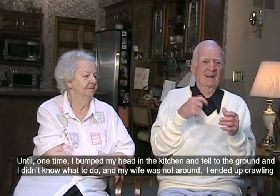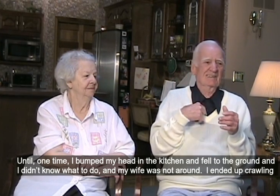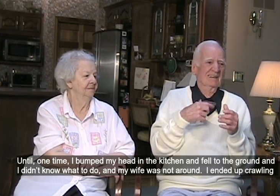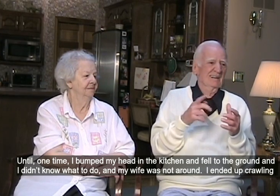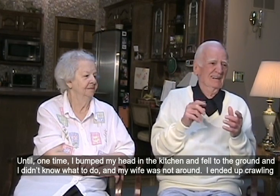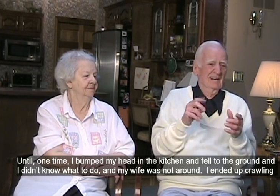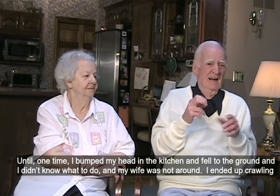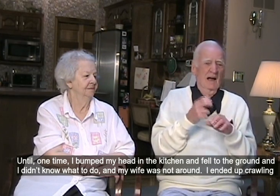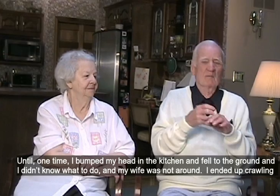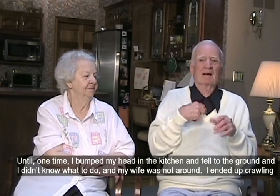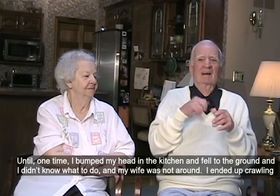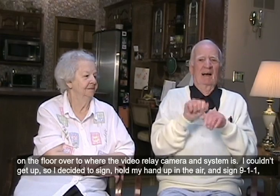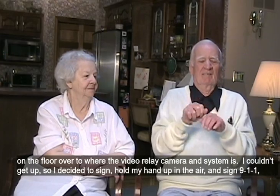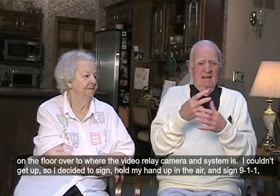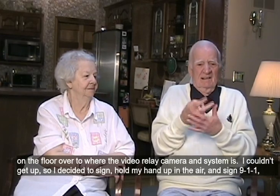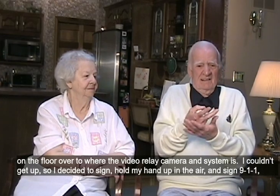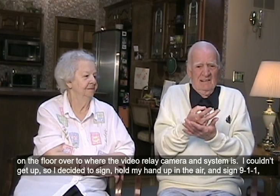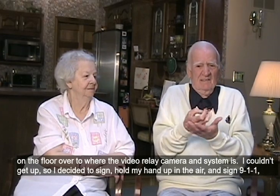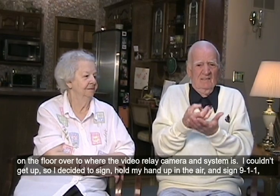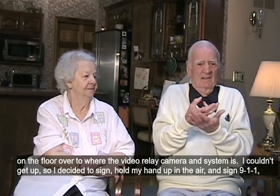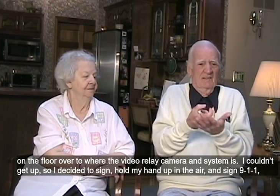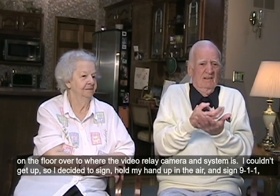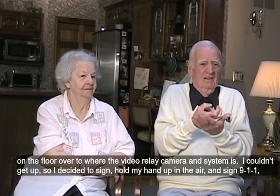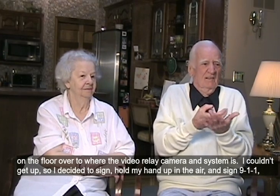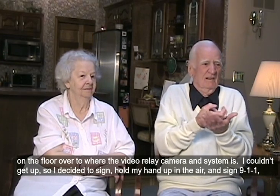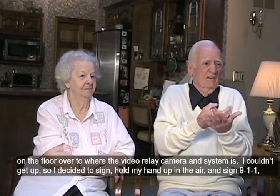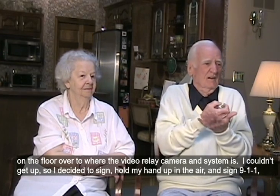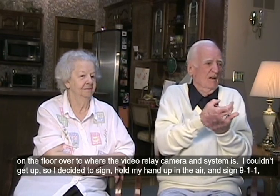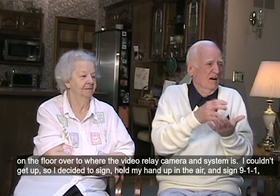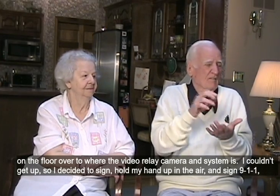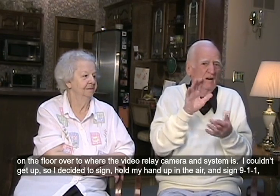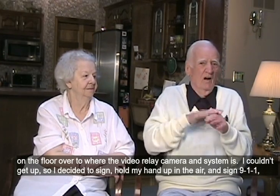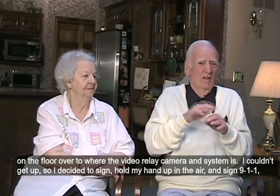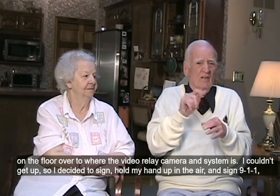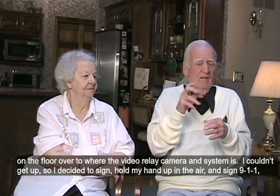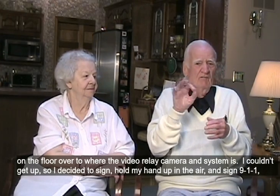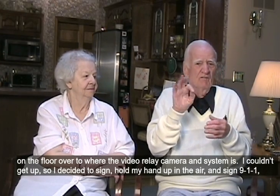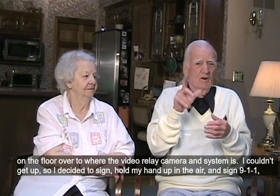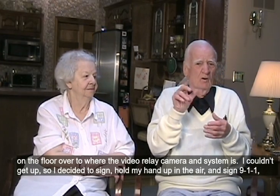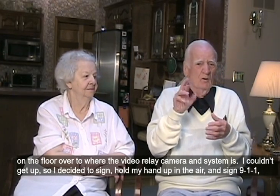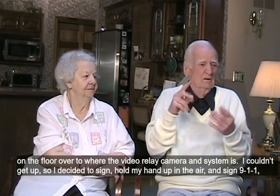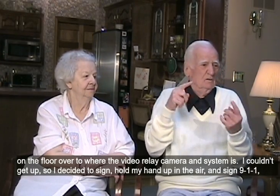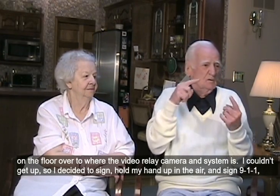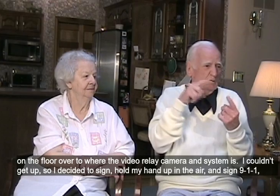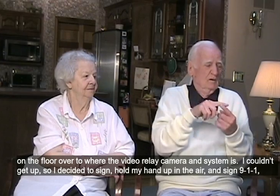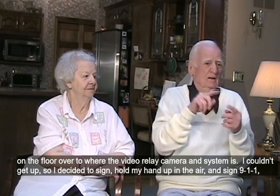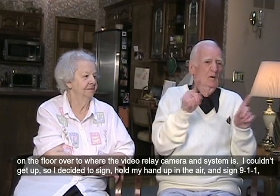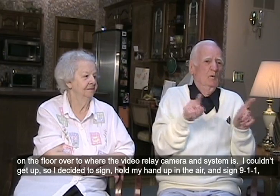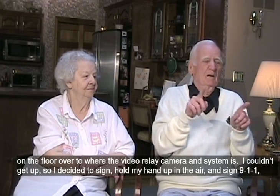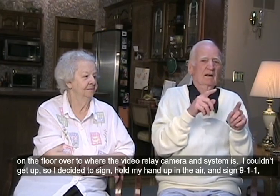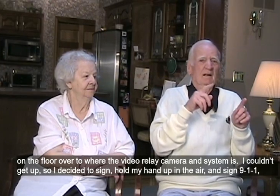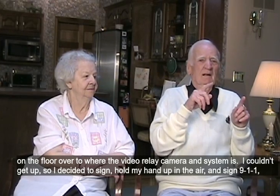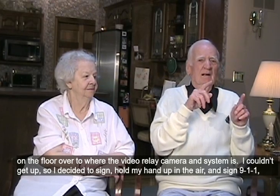I ended up crawling on the floor over to where the video relay camera and system is.